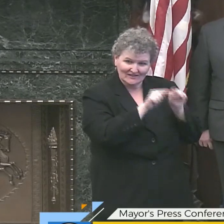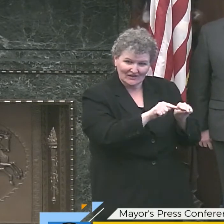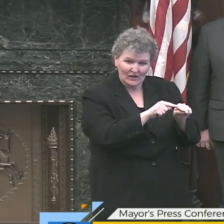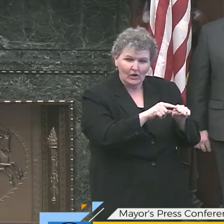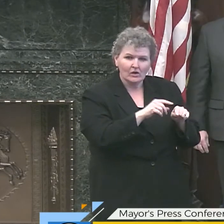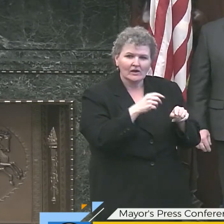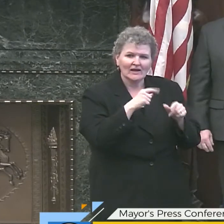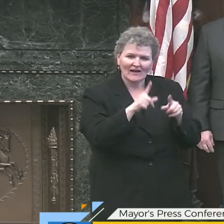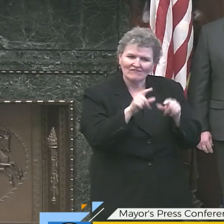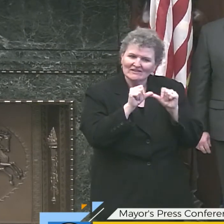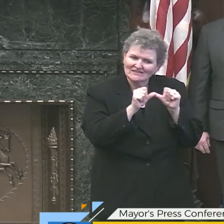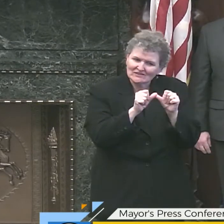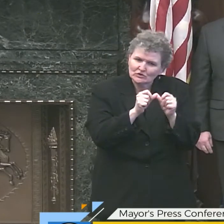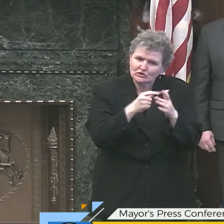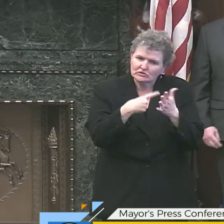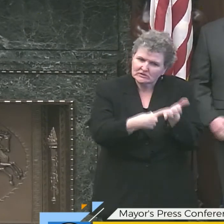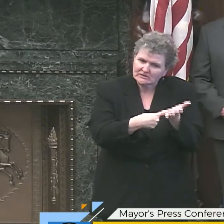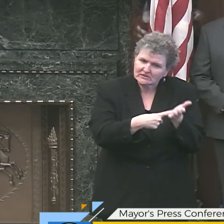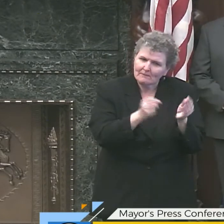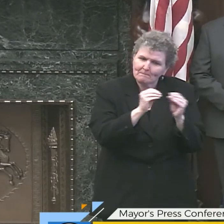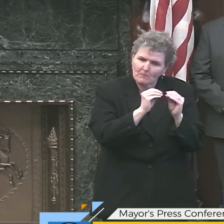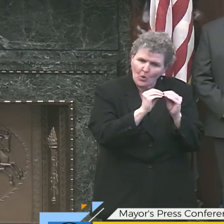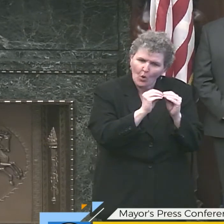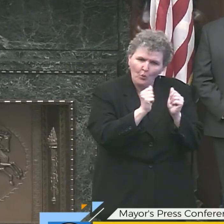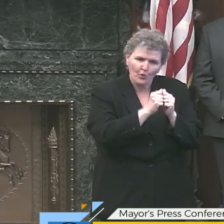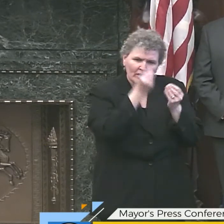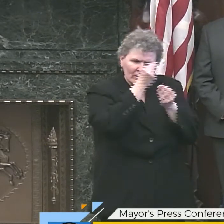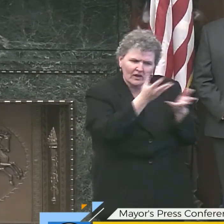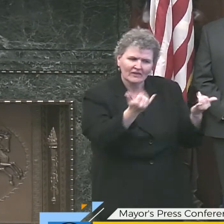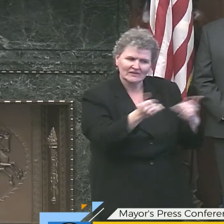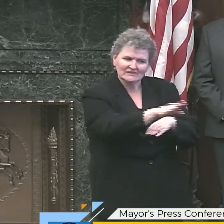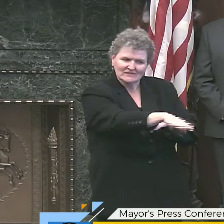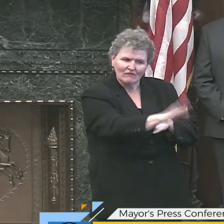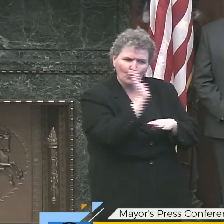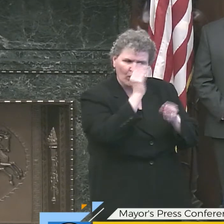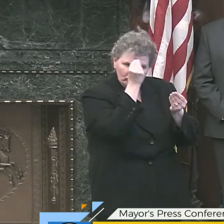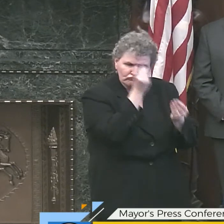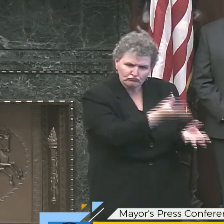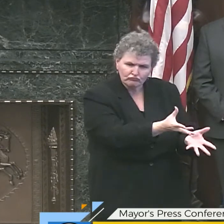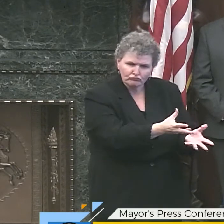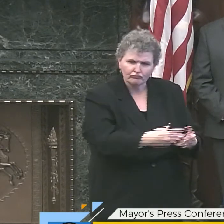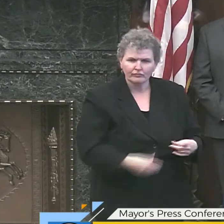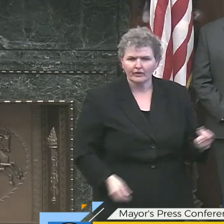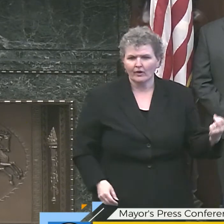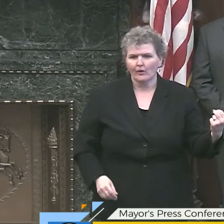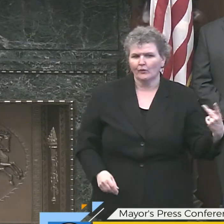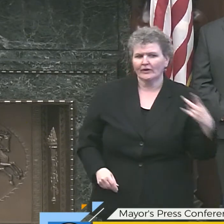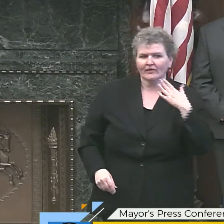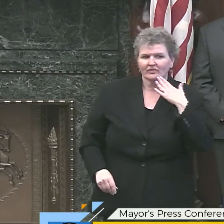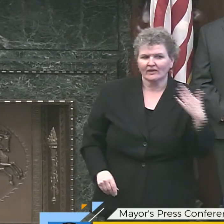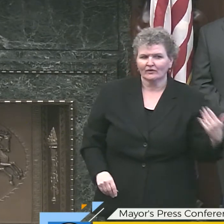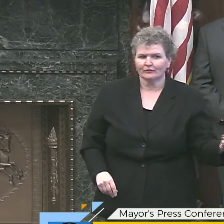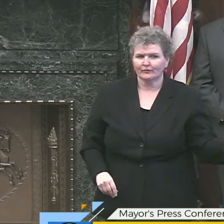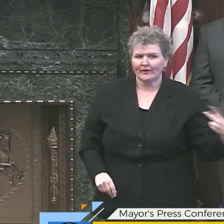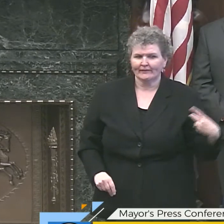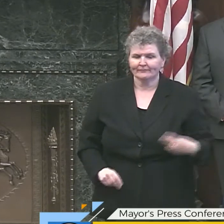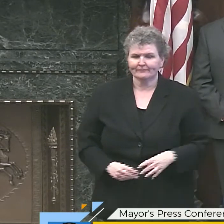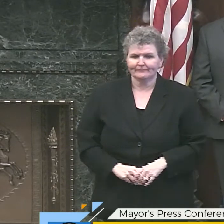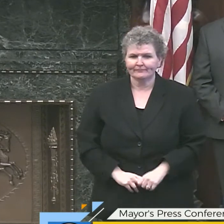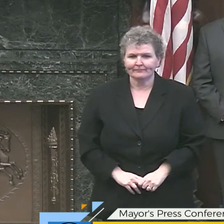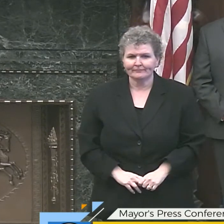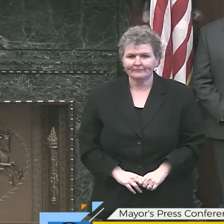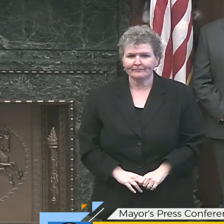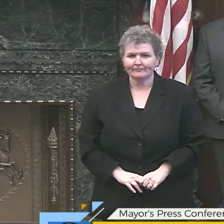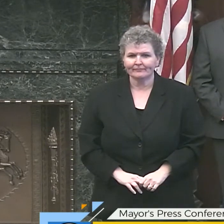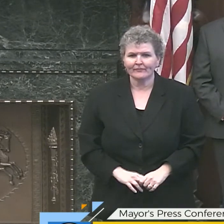that engagement and can have that conversation this afternoon. All right, thank you. Okay, we do